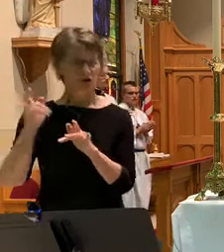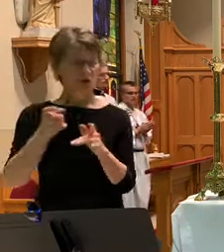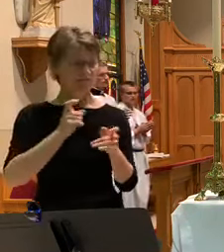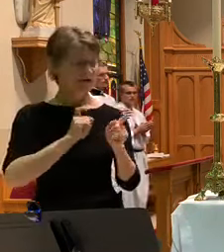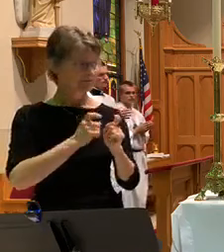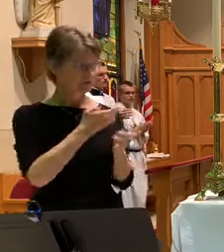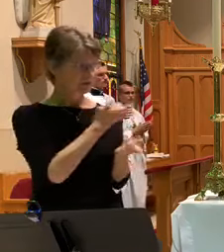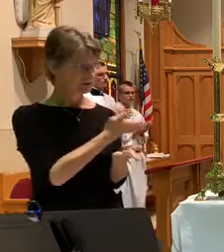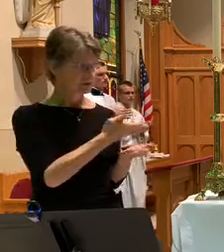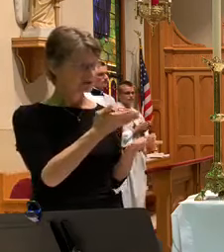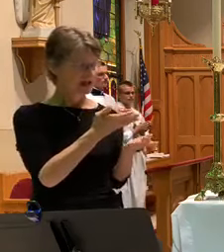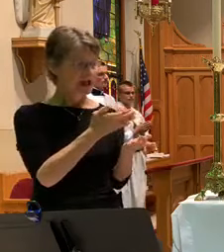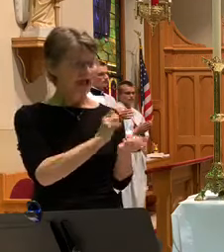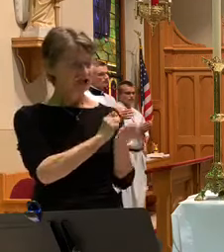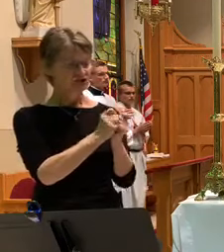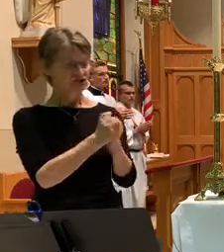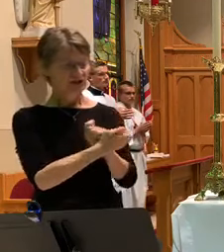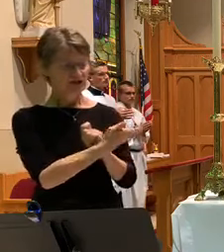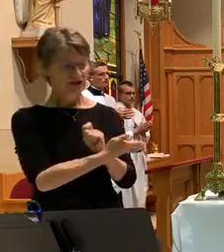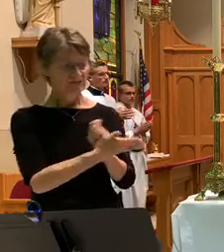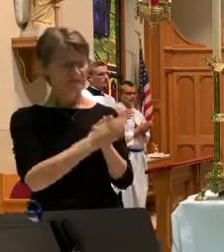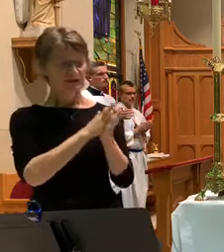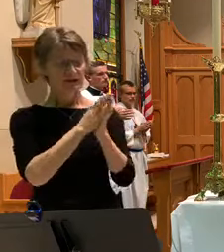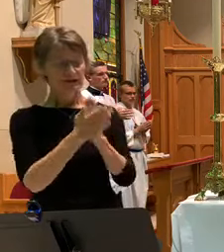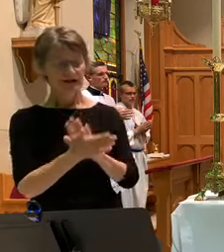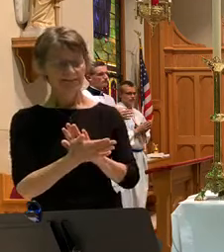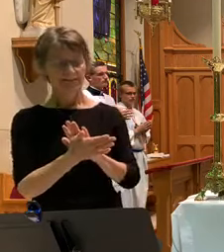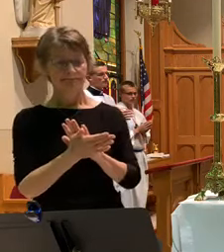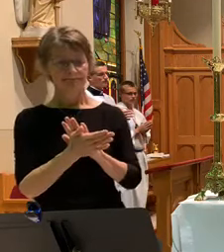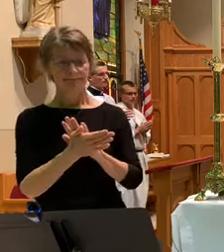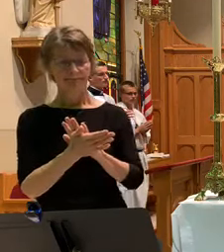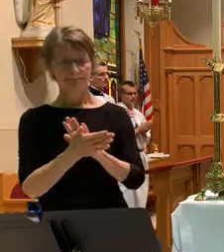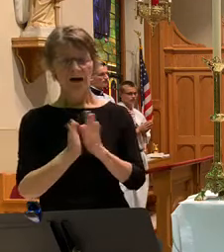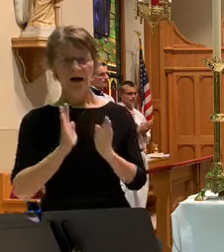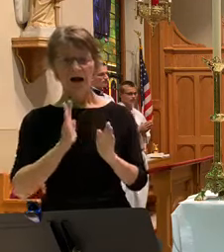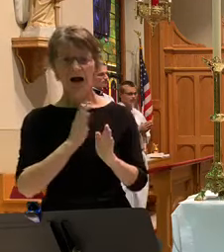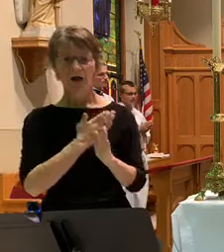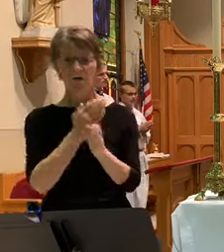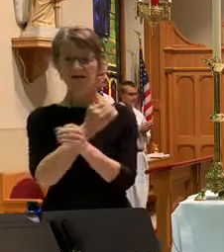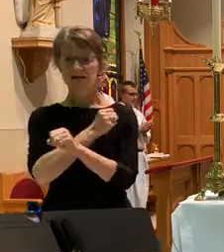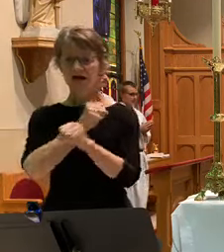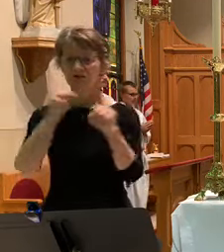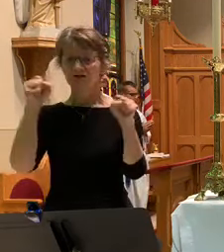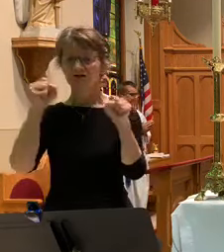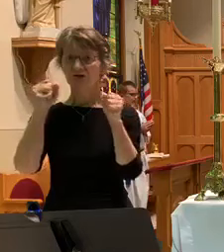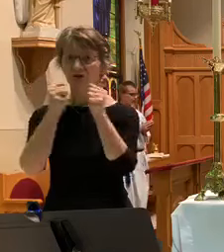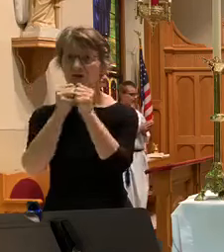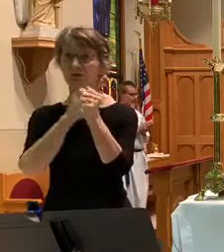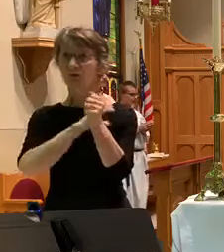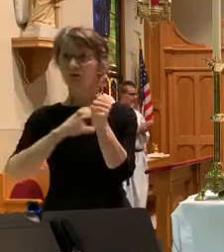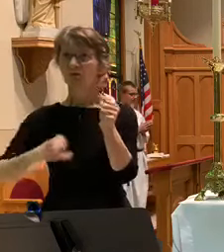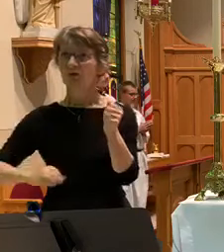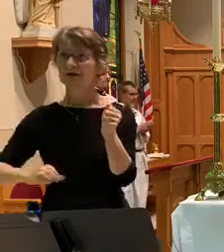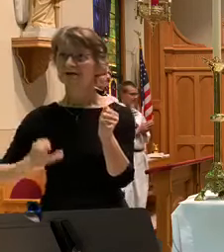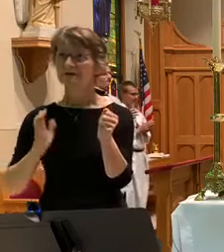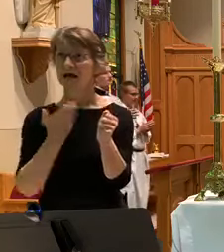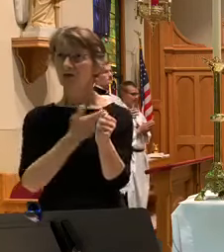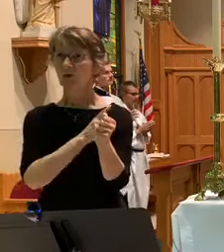your power you transform them into the mystery of our salvation. Through Christ our Lord.